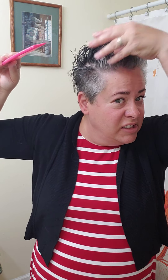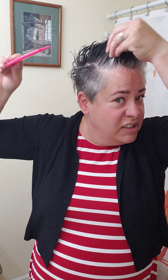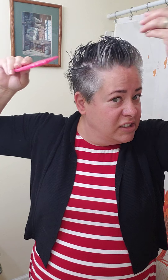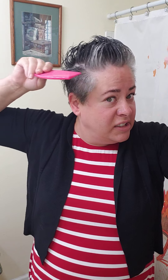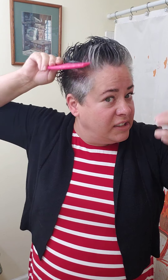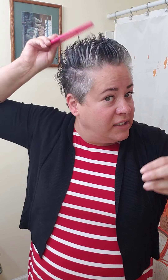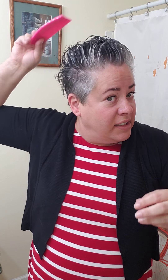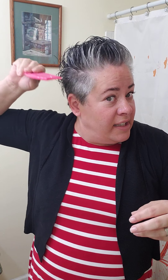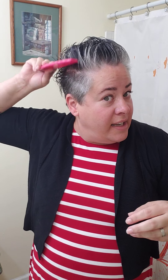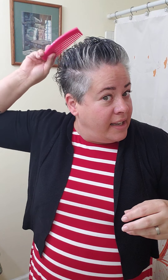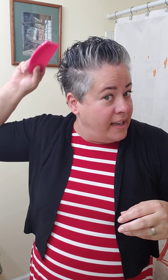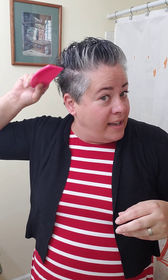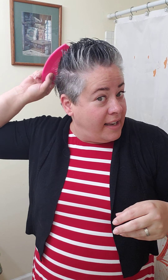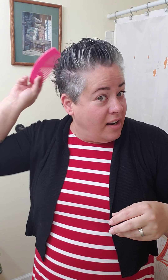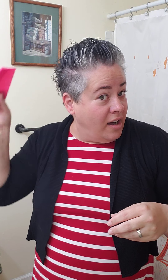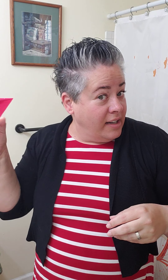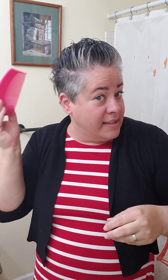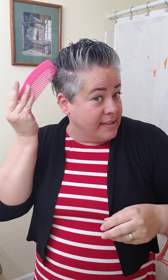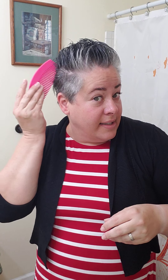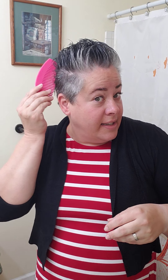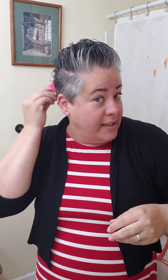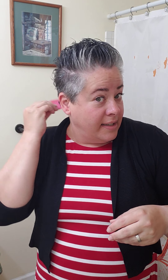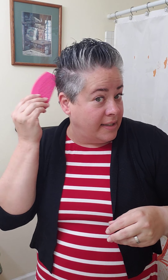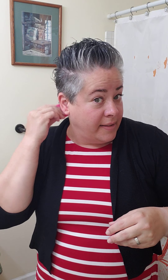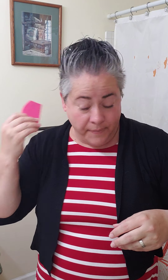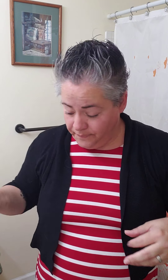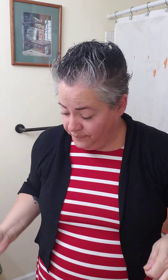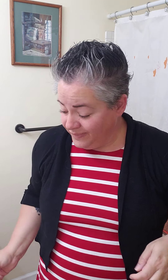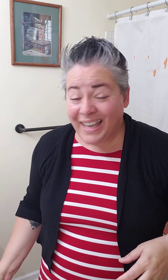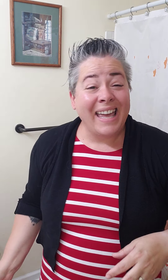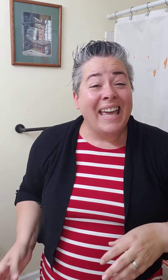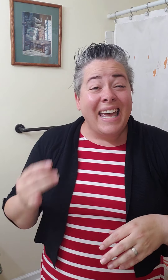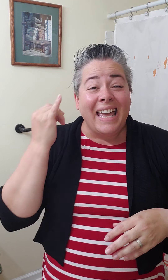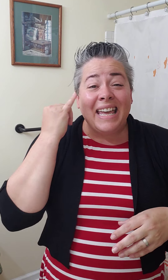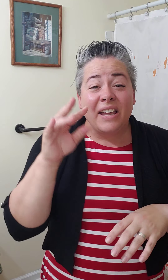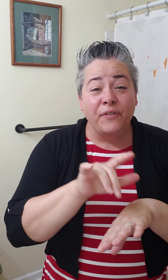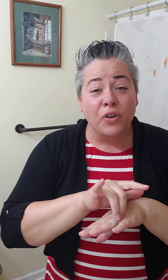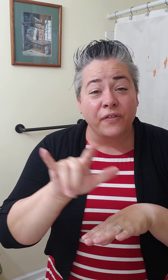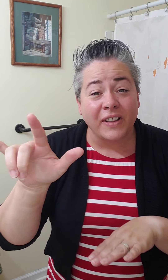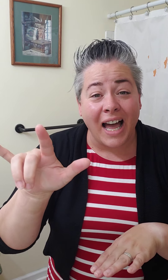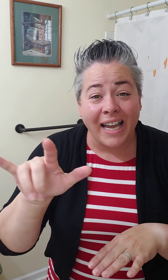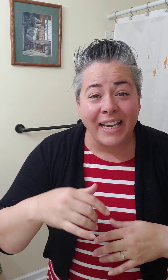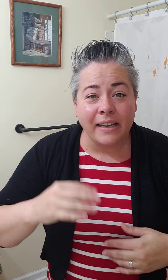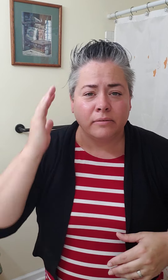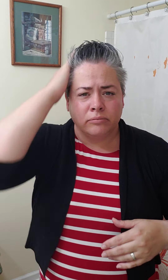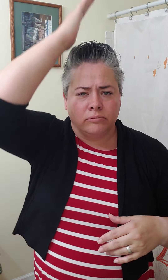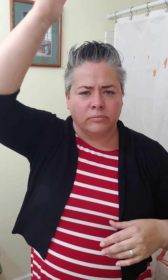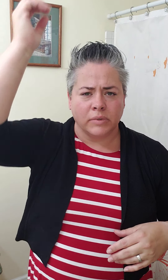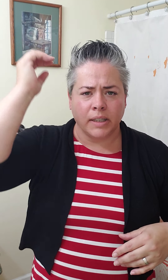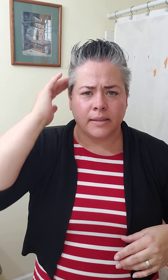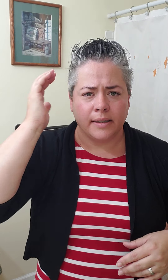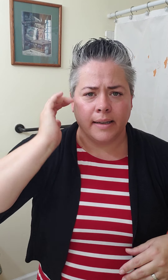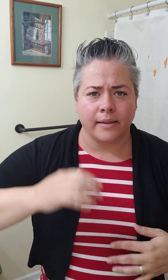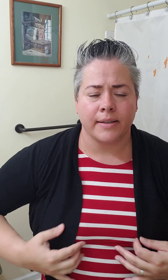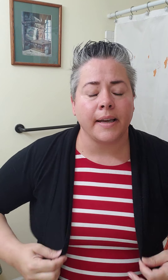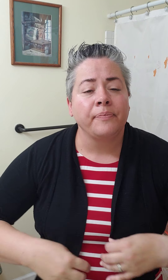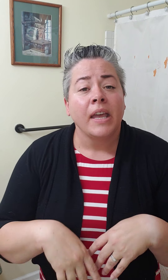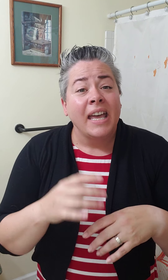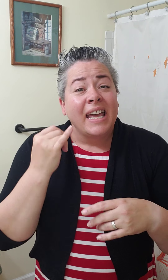And honestly, if you're flying, I can see that on the side. If